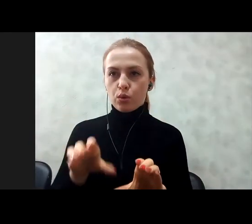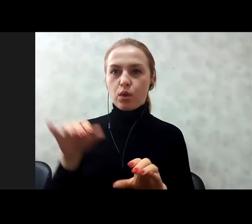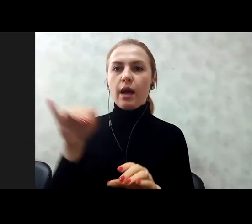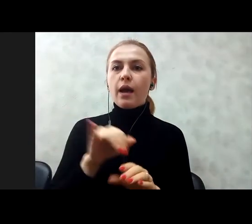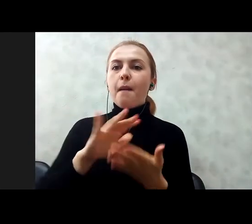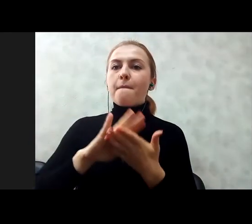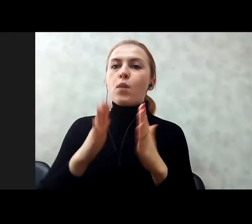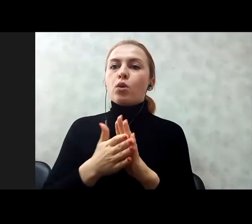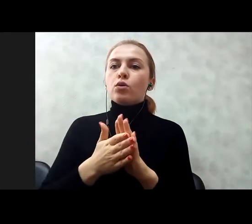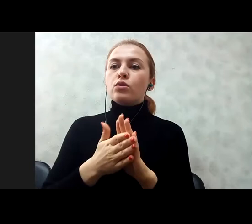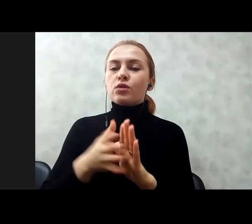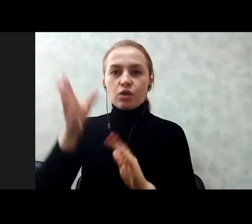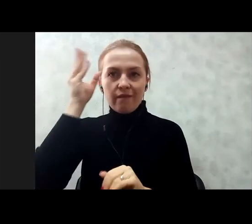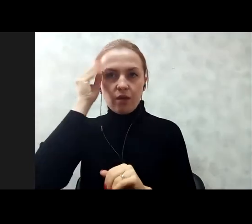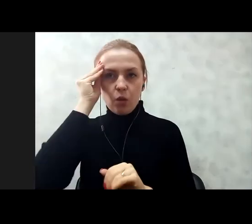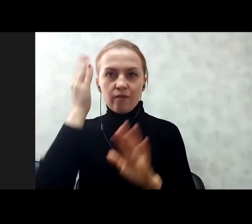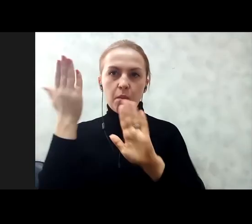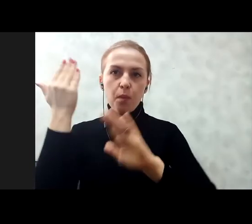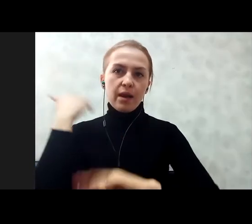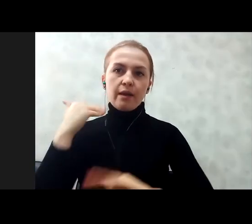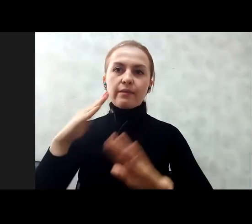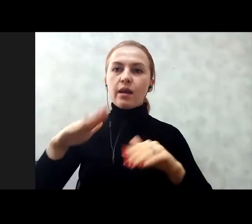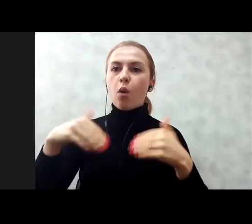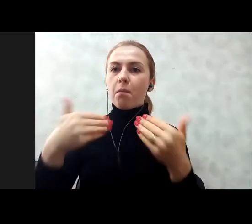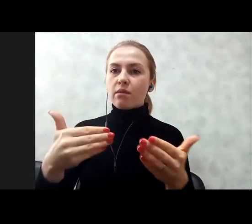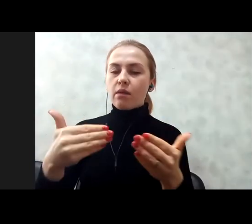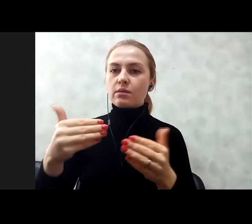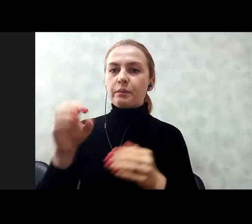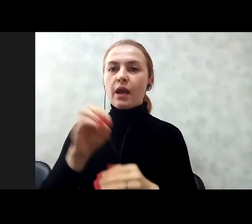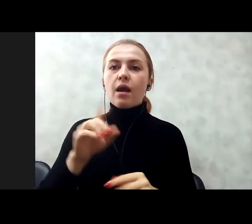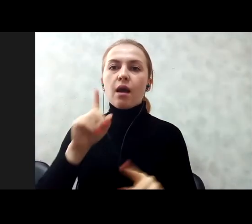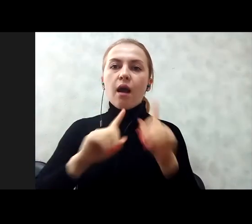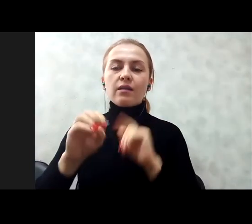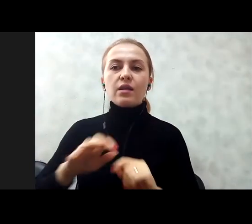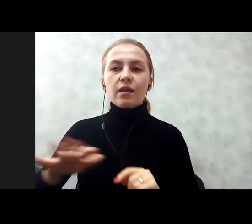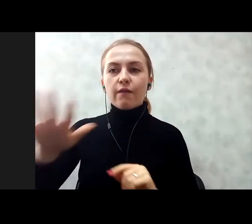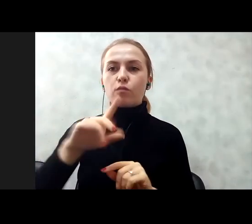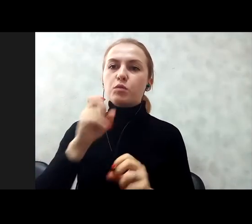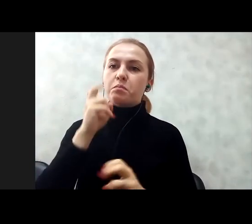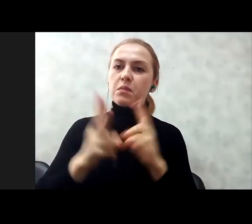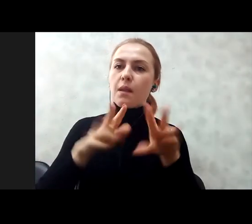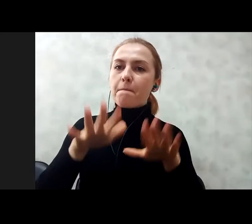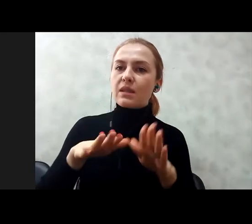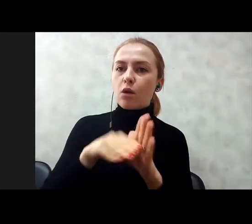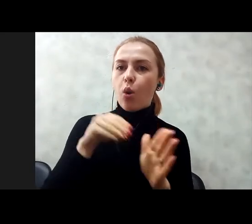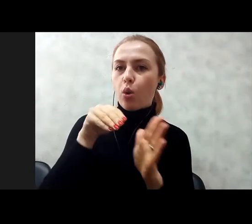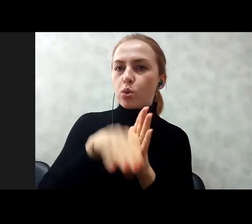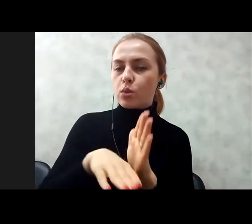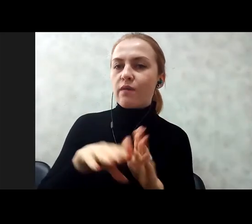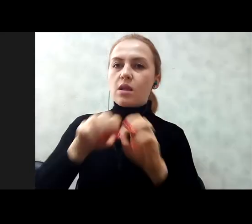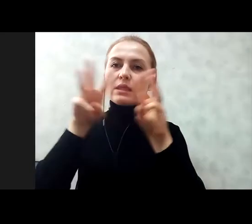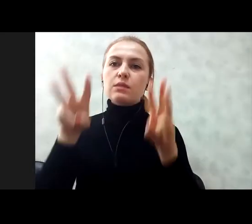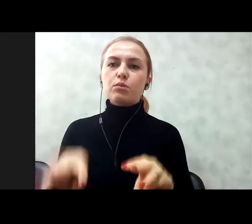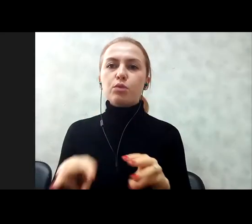the electoral law and provisions that were based on the previous recommendations of the Council of Europe on the